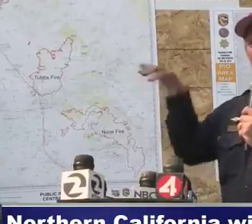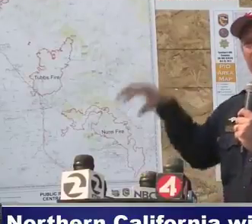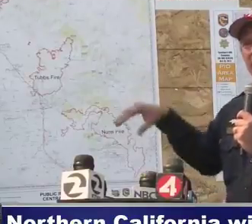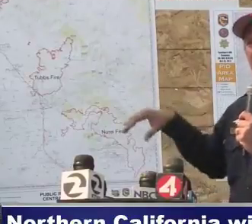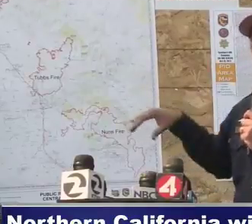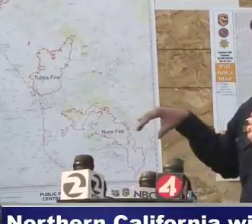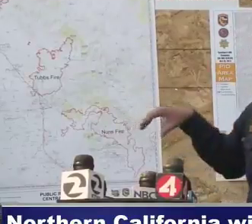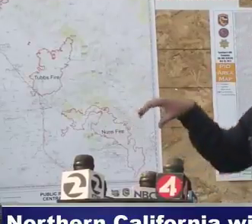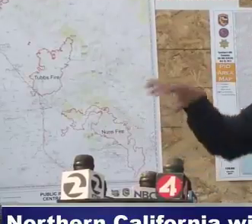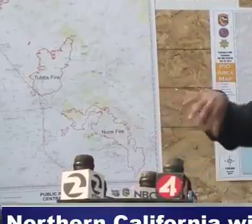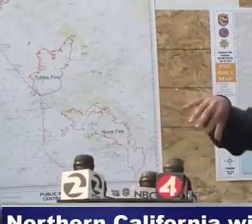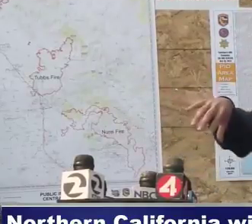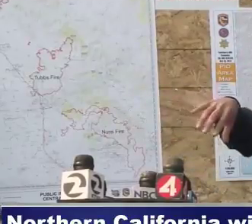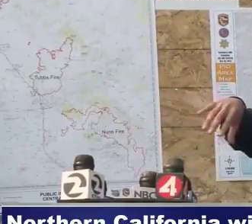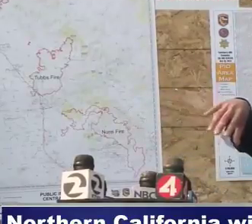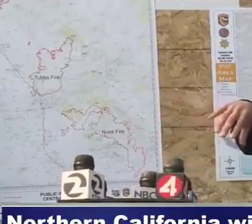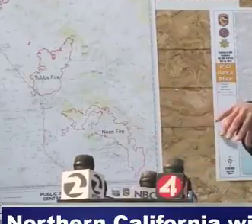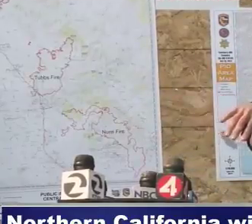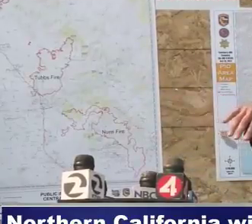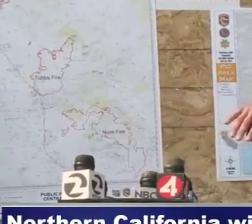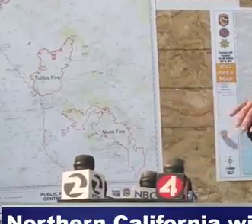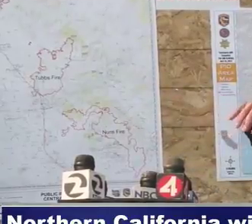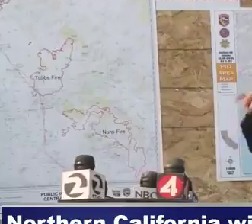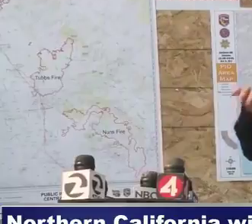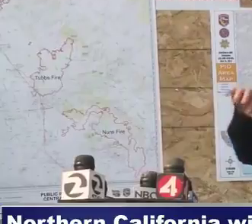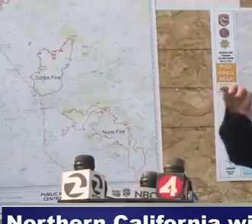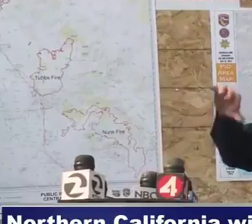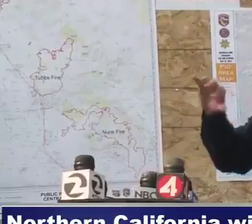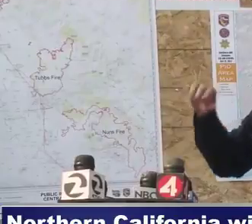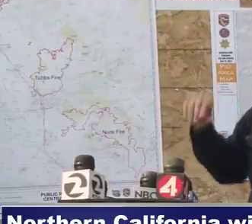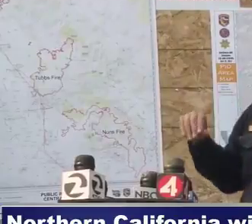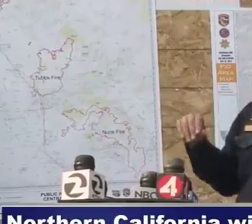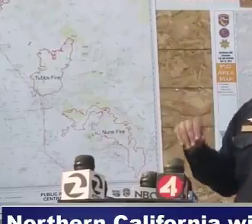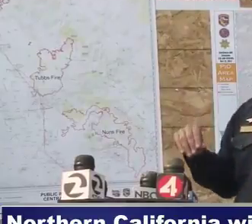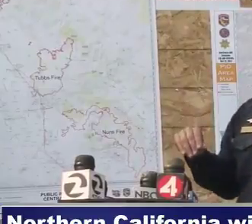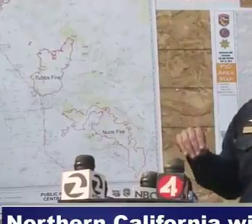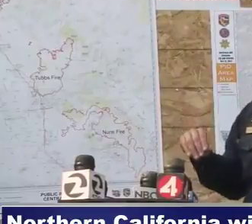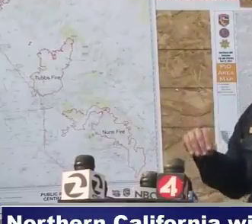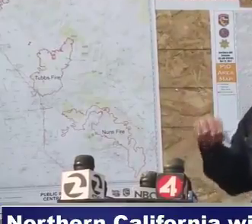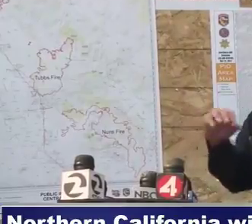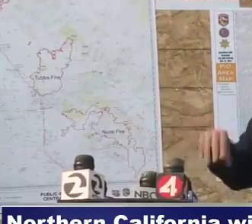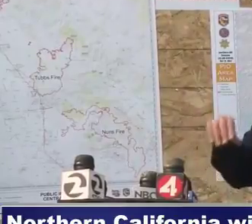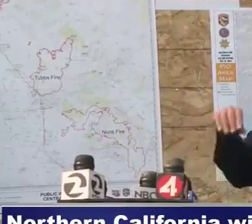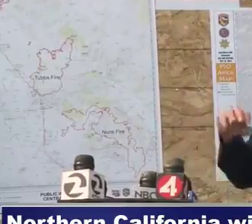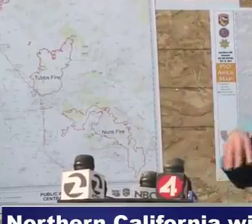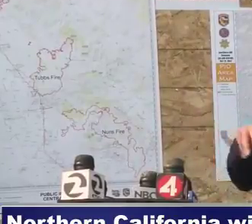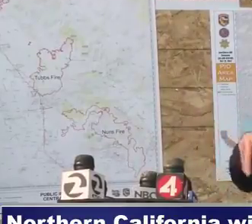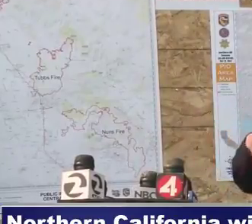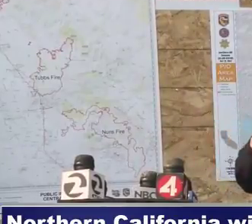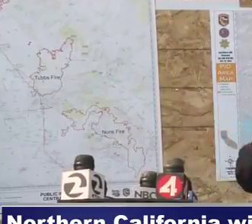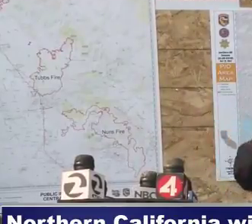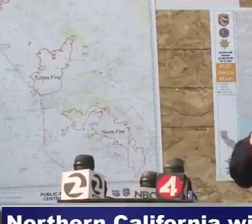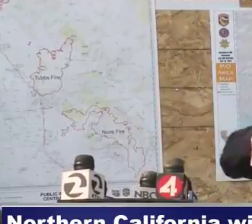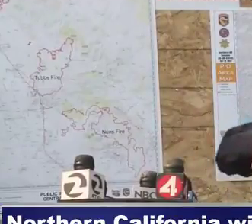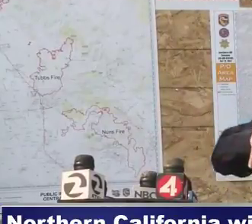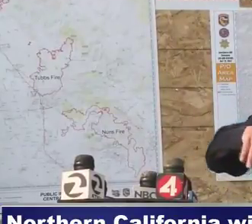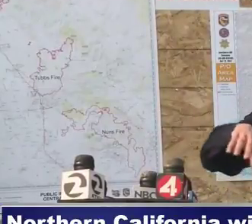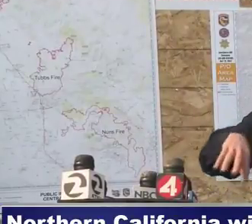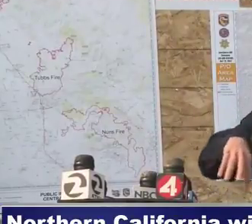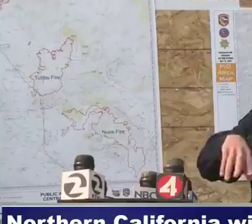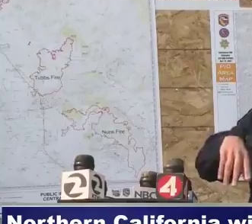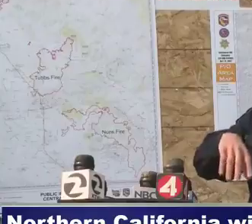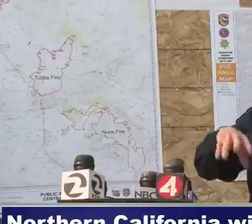there by that community, around those communities, that was blown off pretty good yesterday afternoon. But we had some good aggressive firefighting going on.